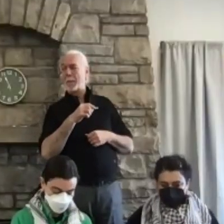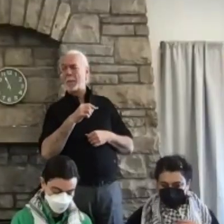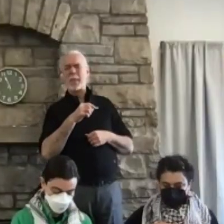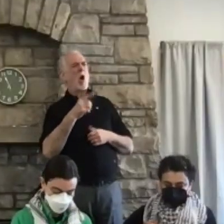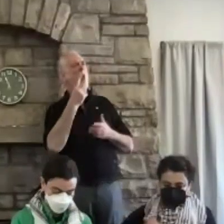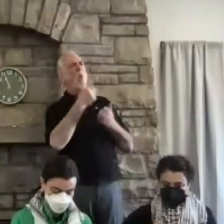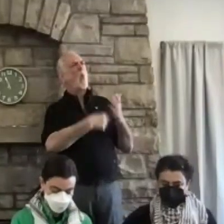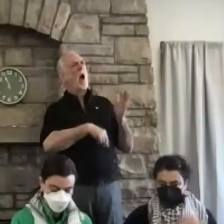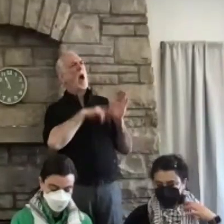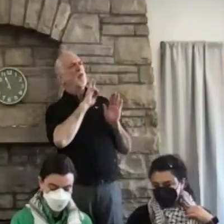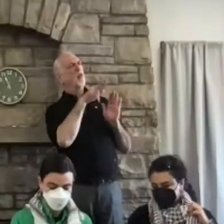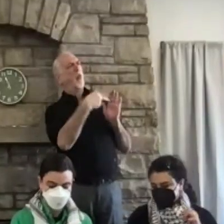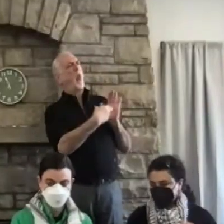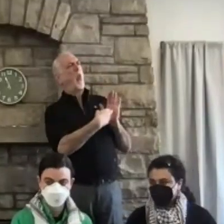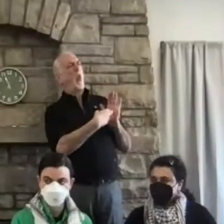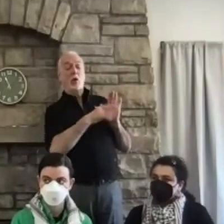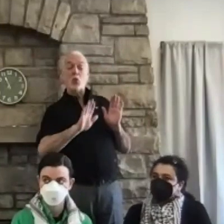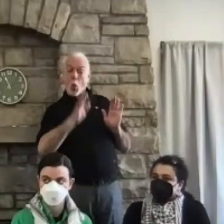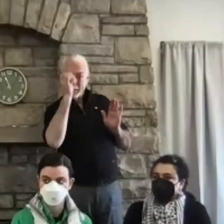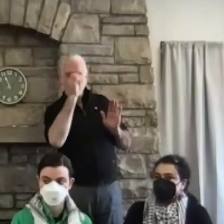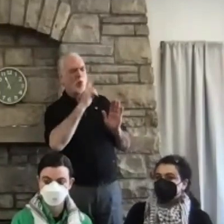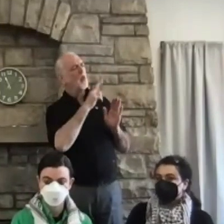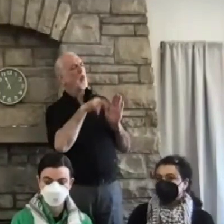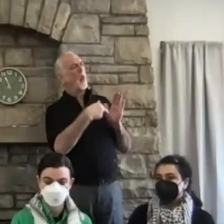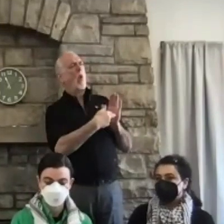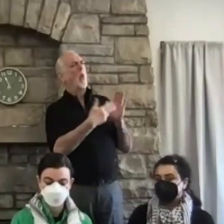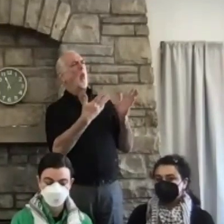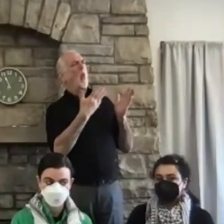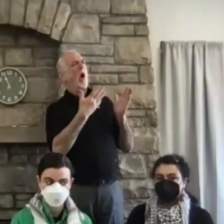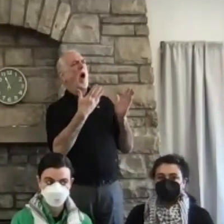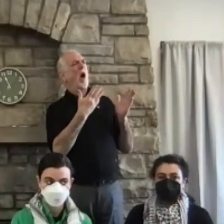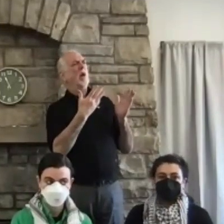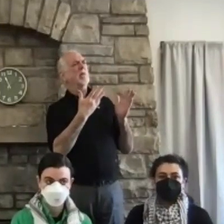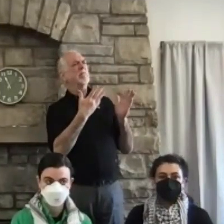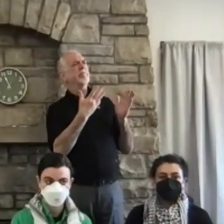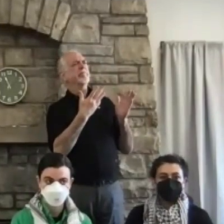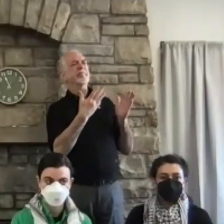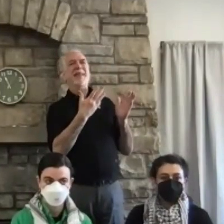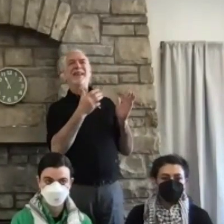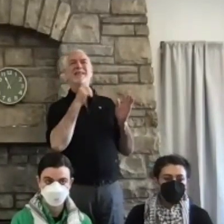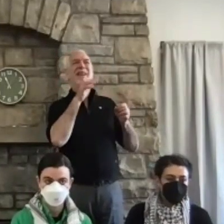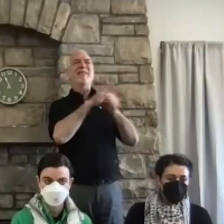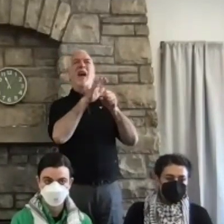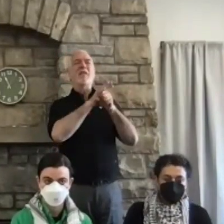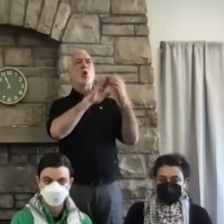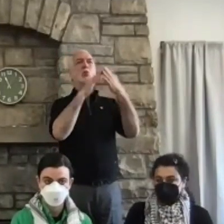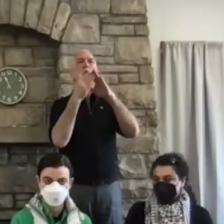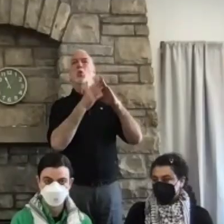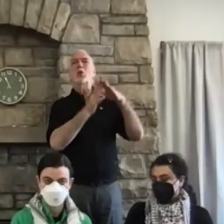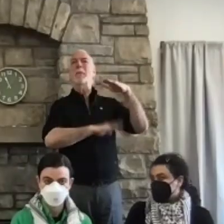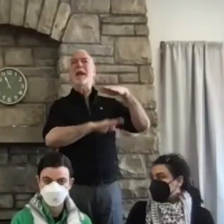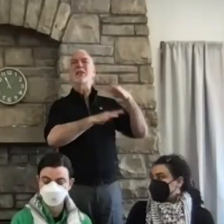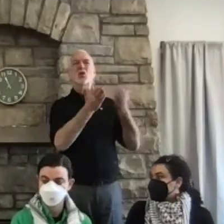what roles, in your opinion, what role does the lack of community-based services and support